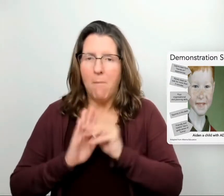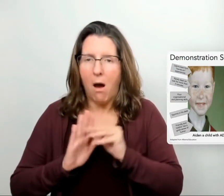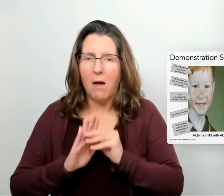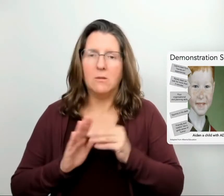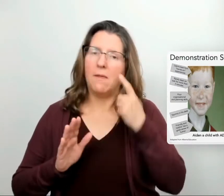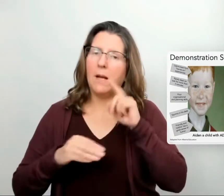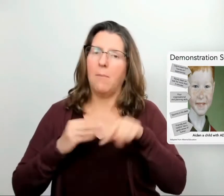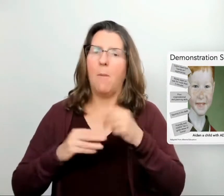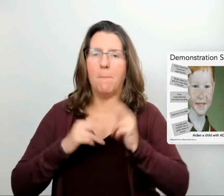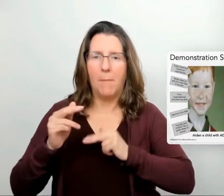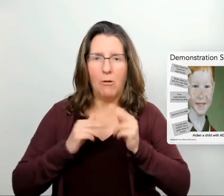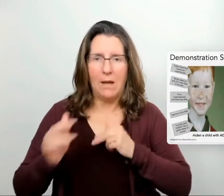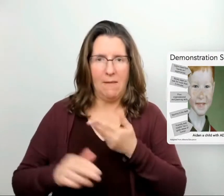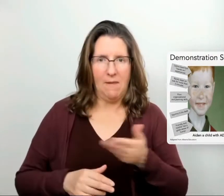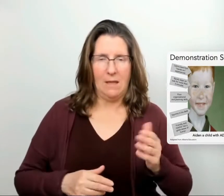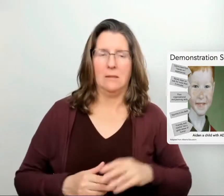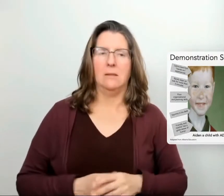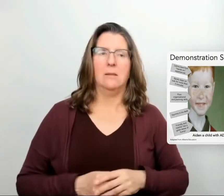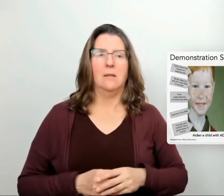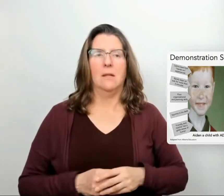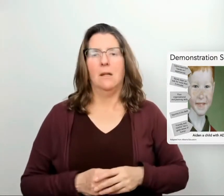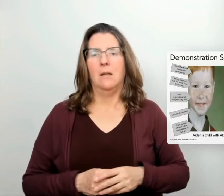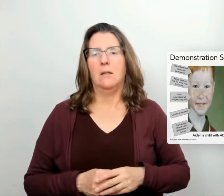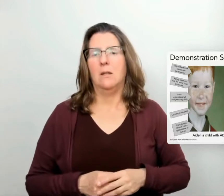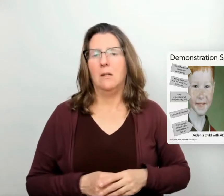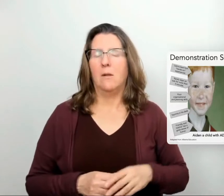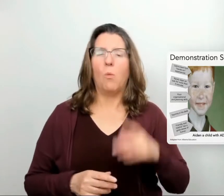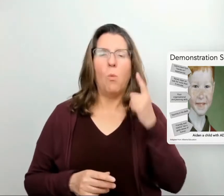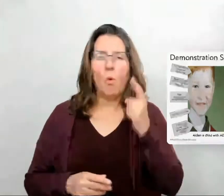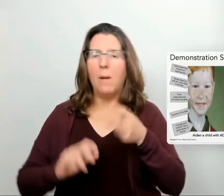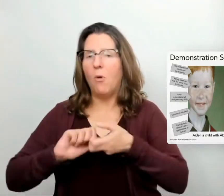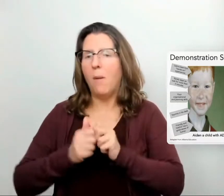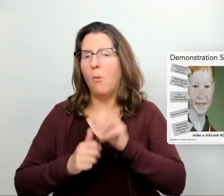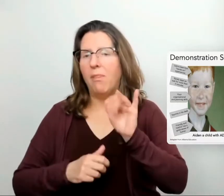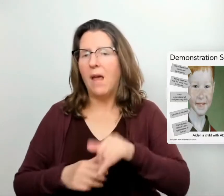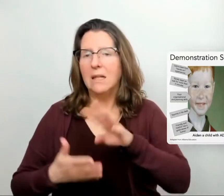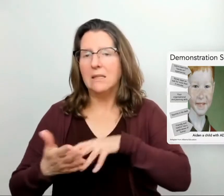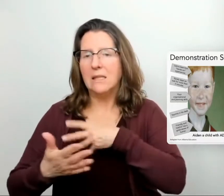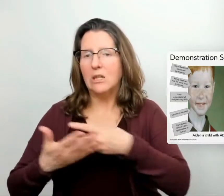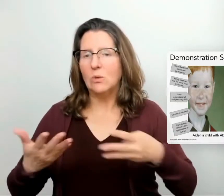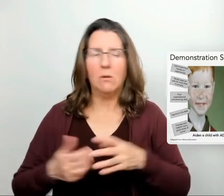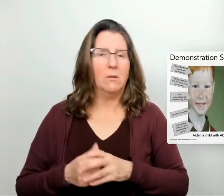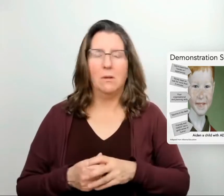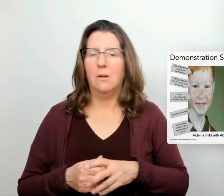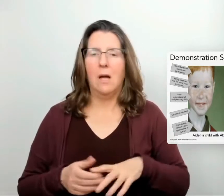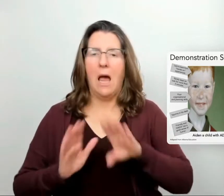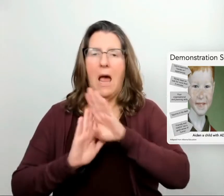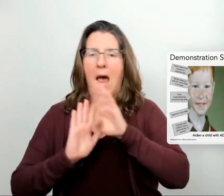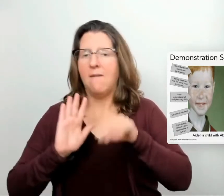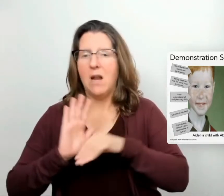I was looking for ideas for models or other things he could build. The downside to this schedule is